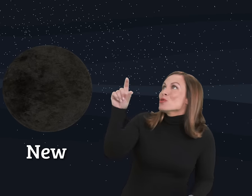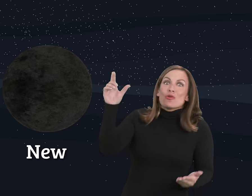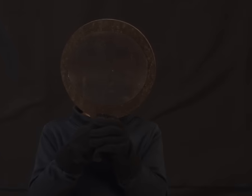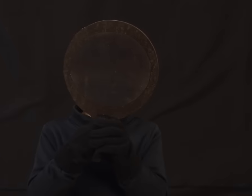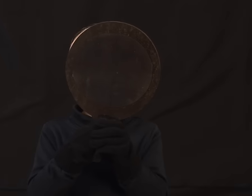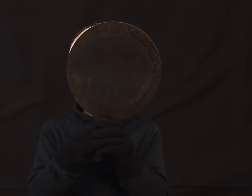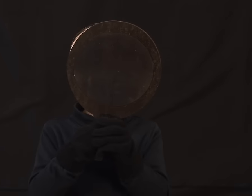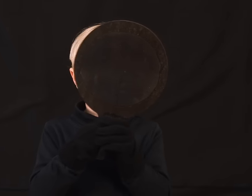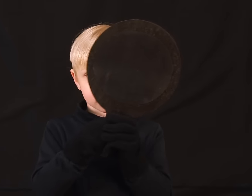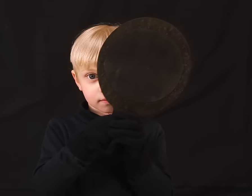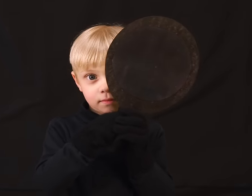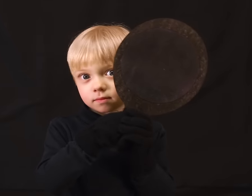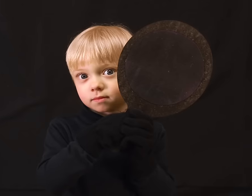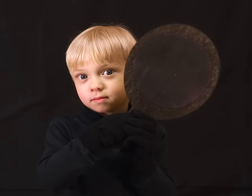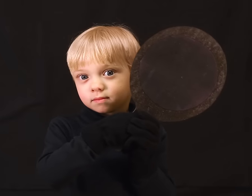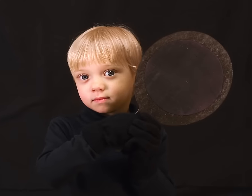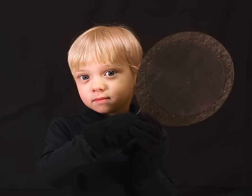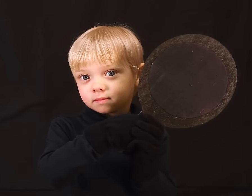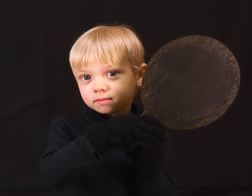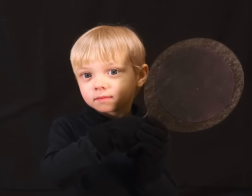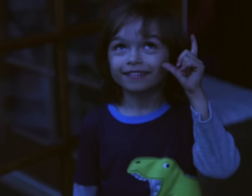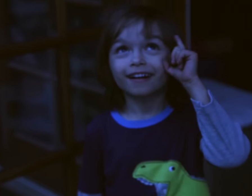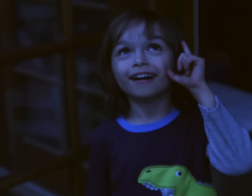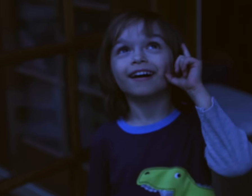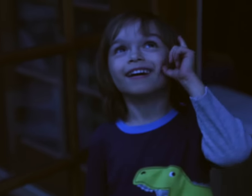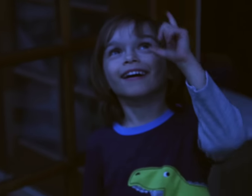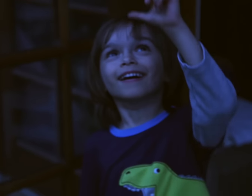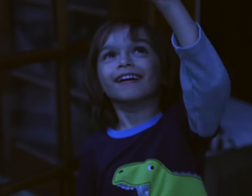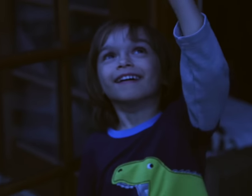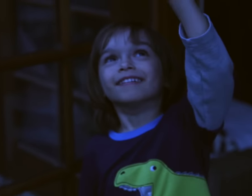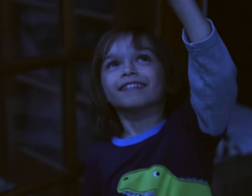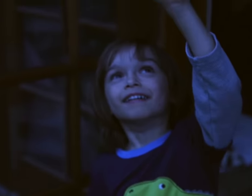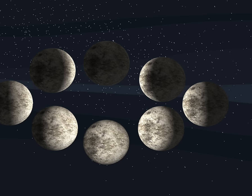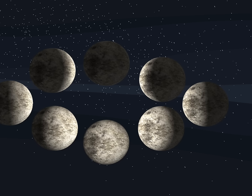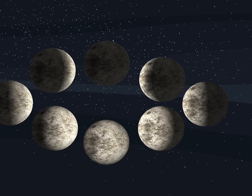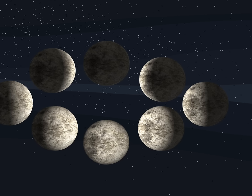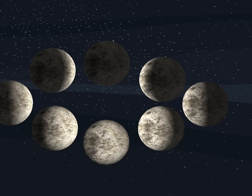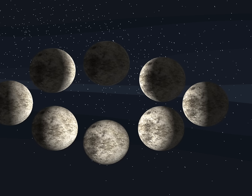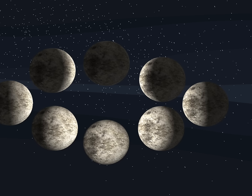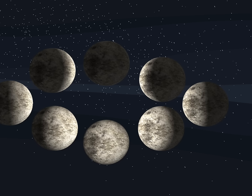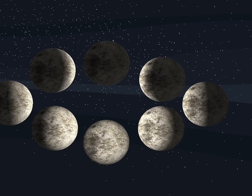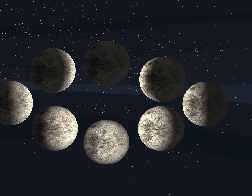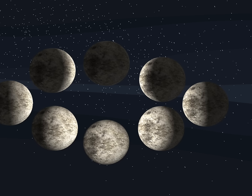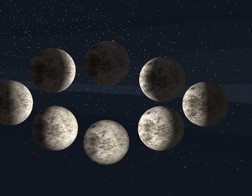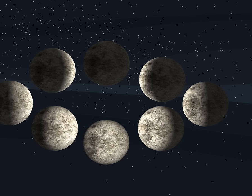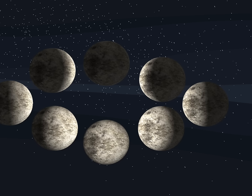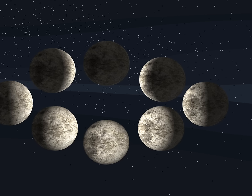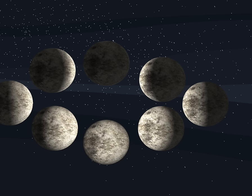moon. I can't see you in the night. Waxing, waning,